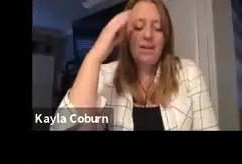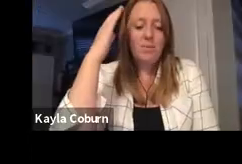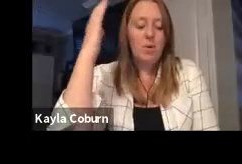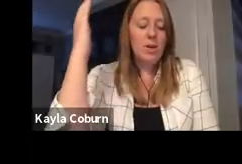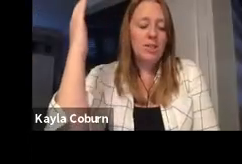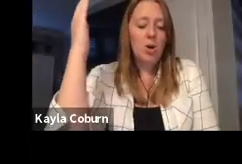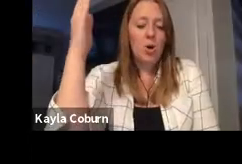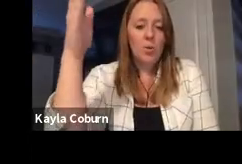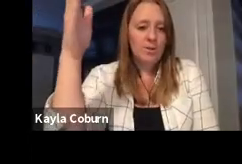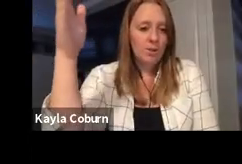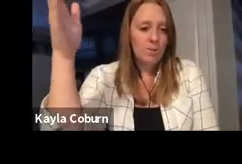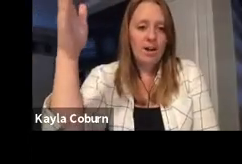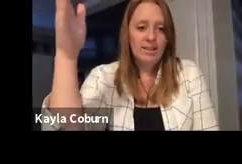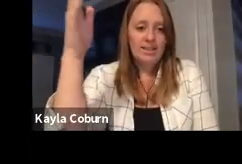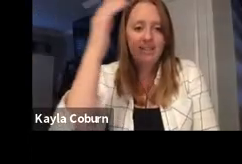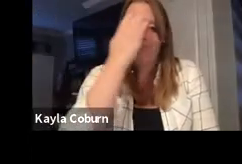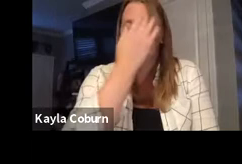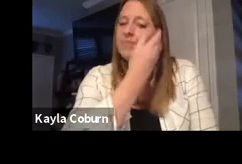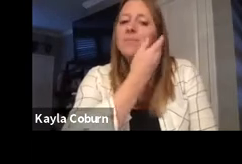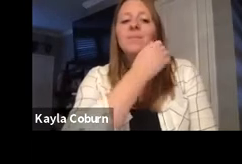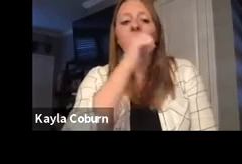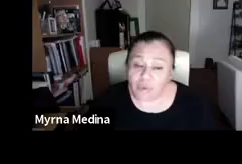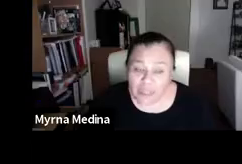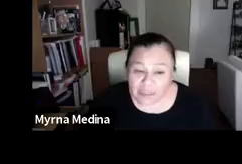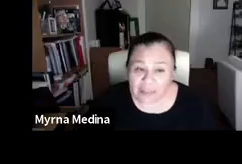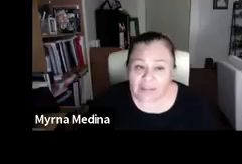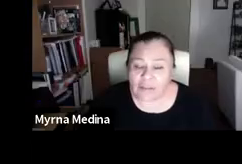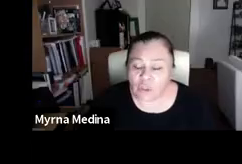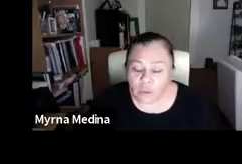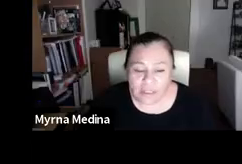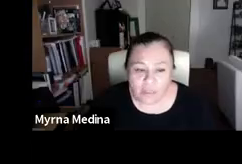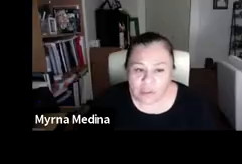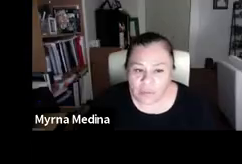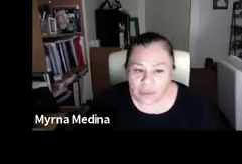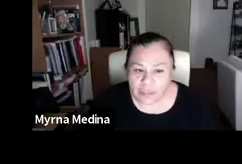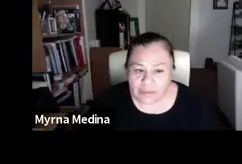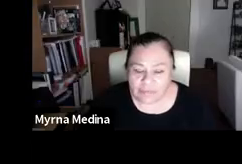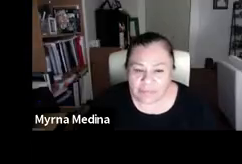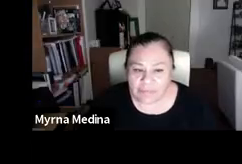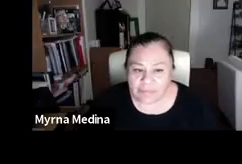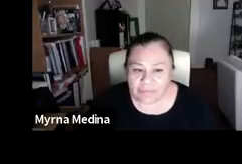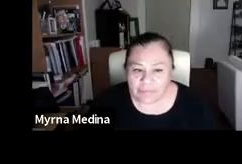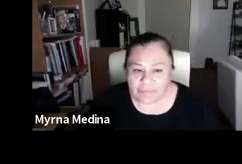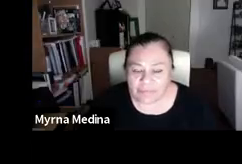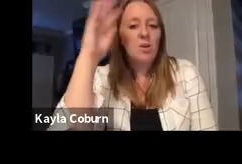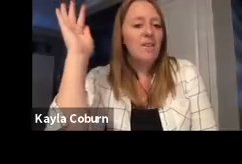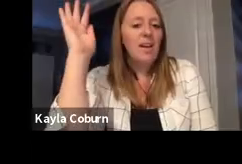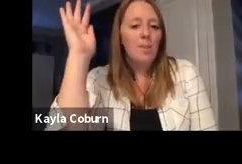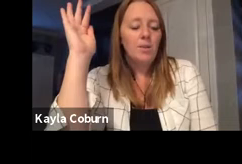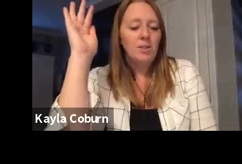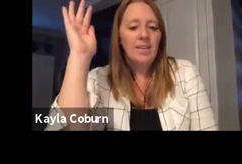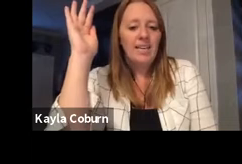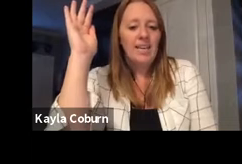And it's important to always respond. Y es importante todo el tiempo responder. And don't